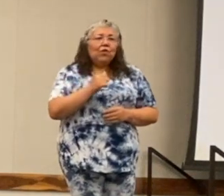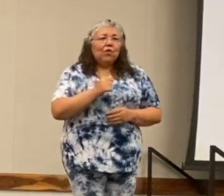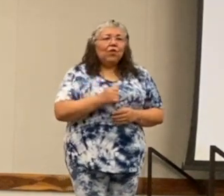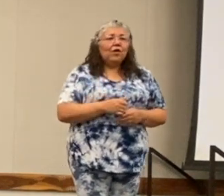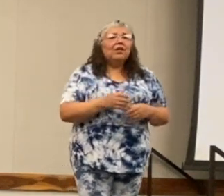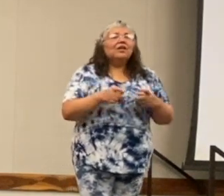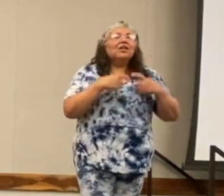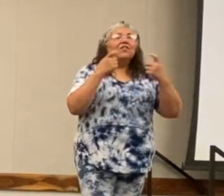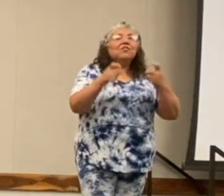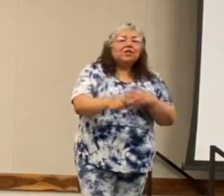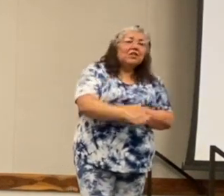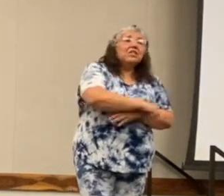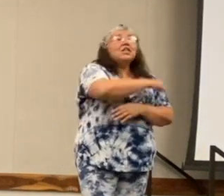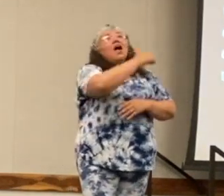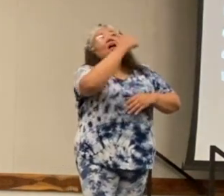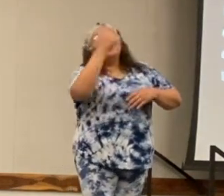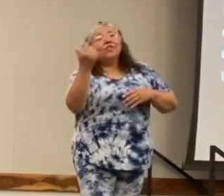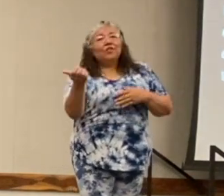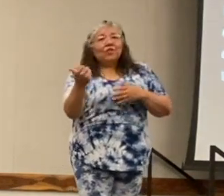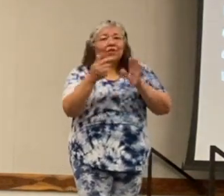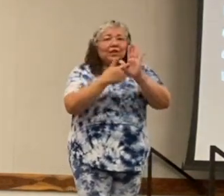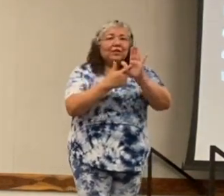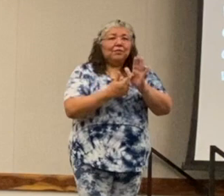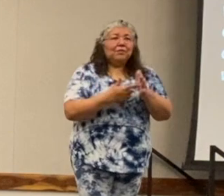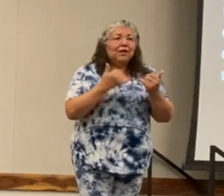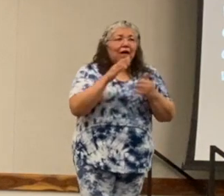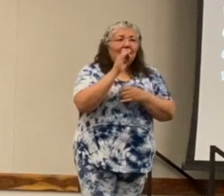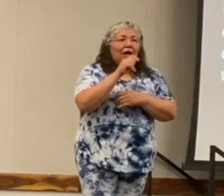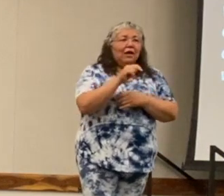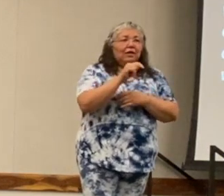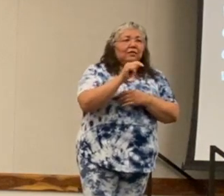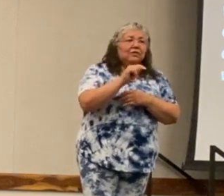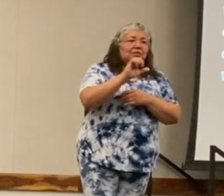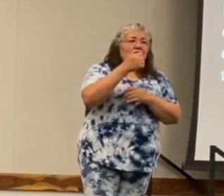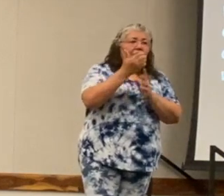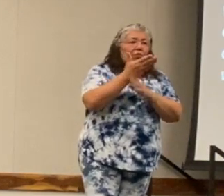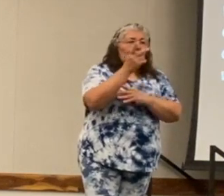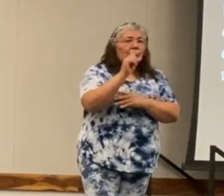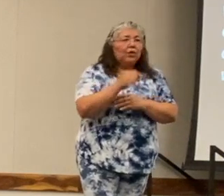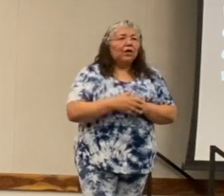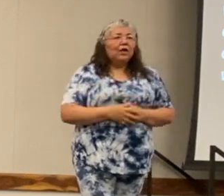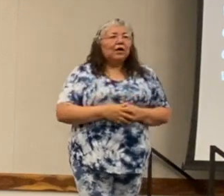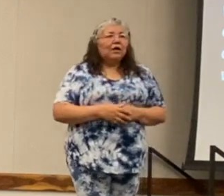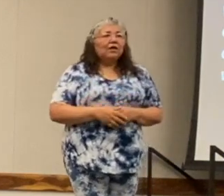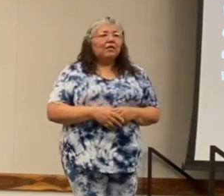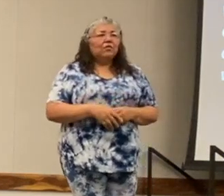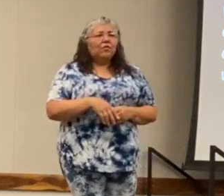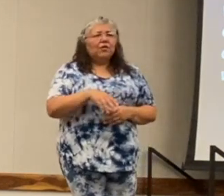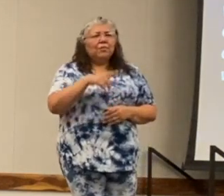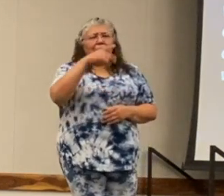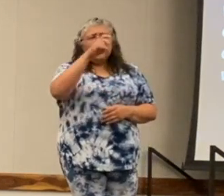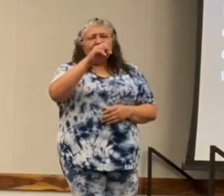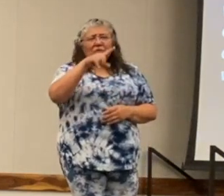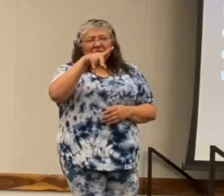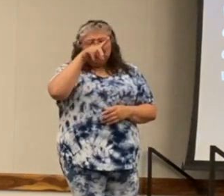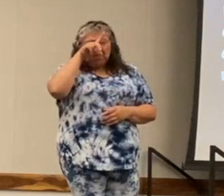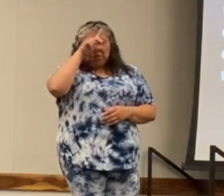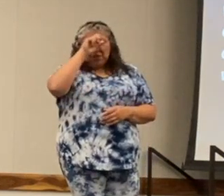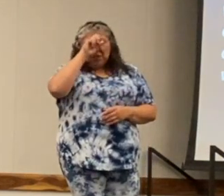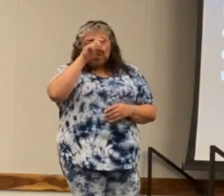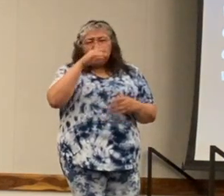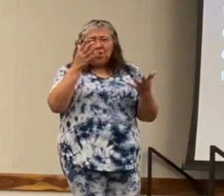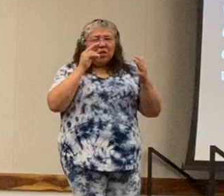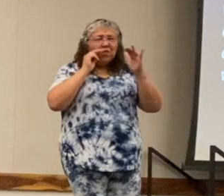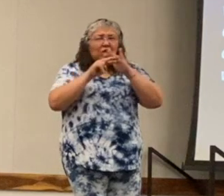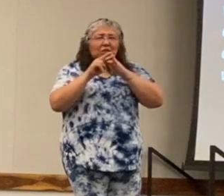you another example. Acts chapter 10, 17 through 20. While Peter was deeply perplexed about what the vision